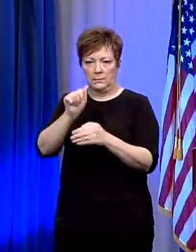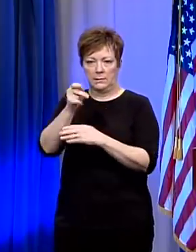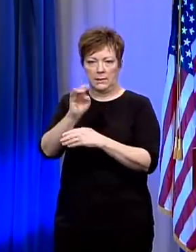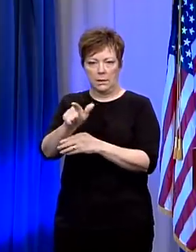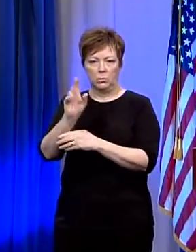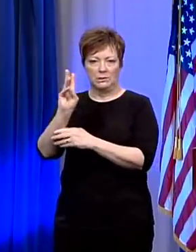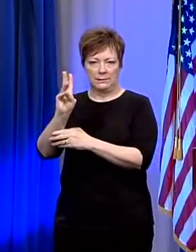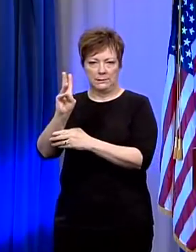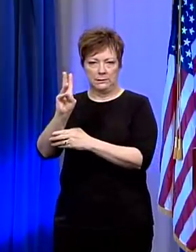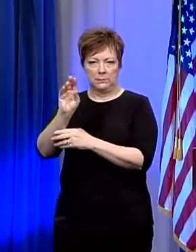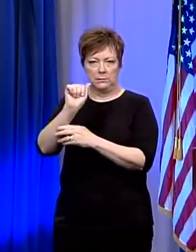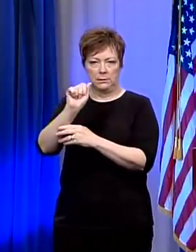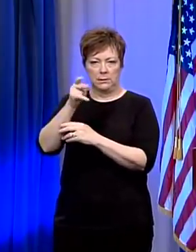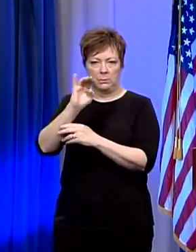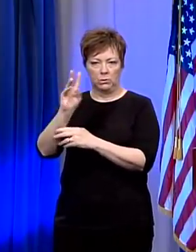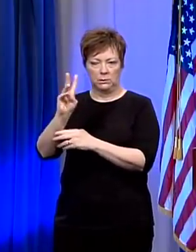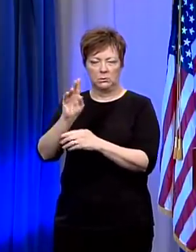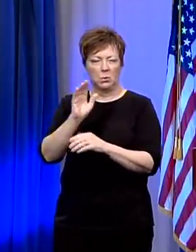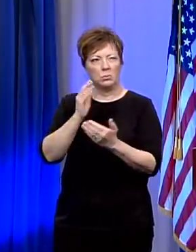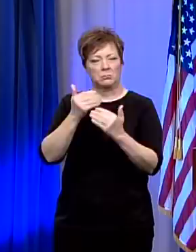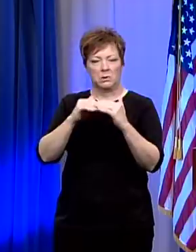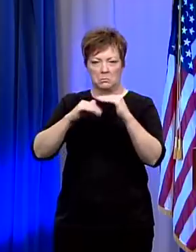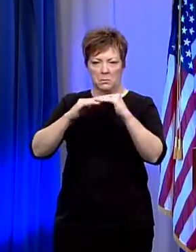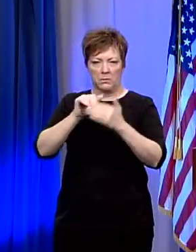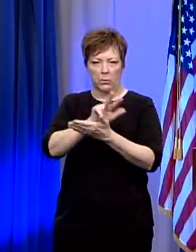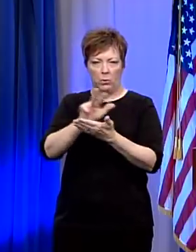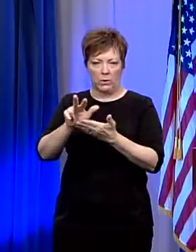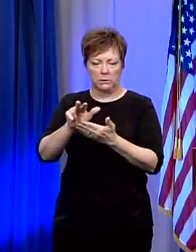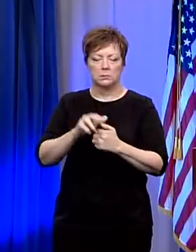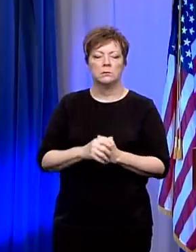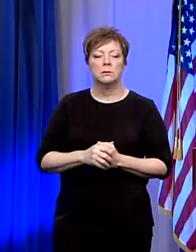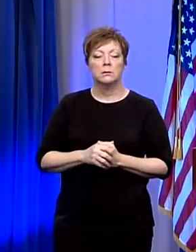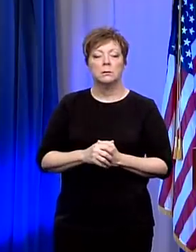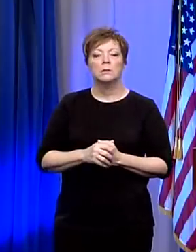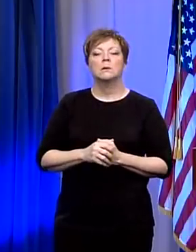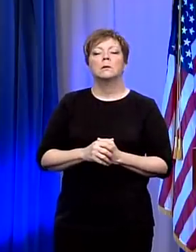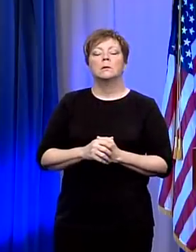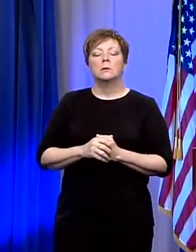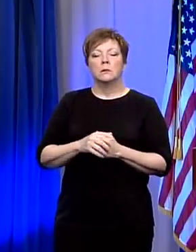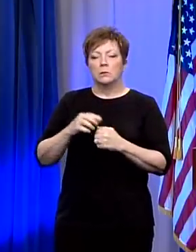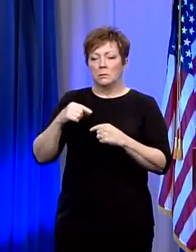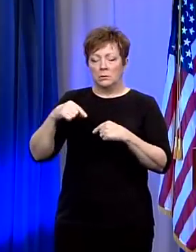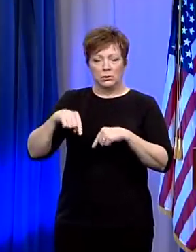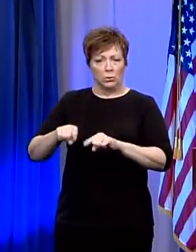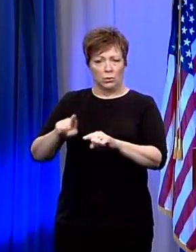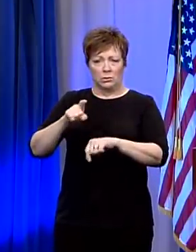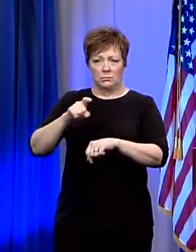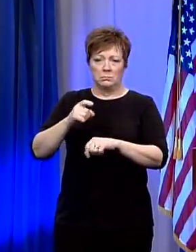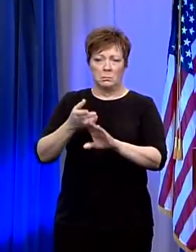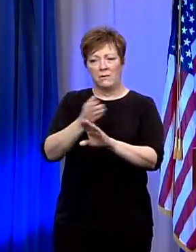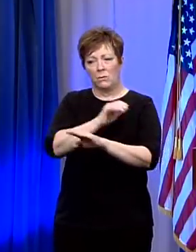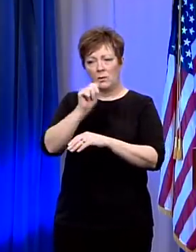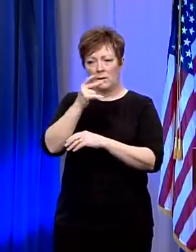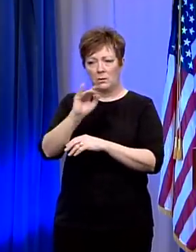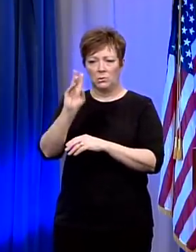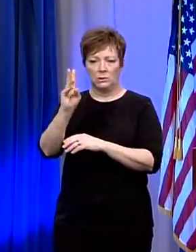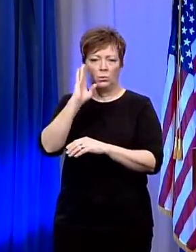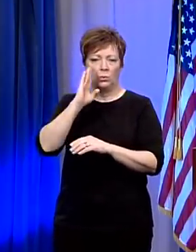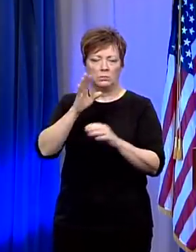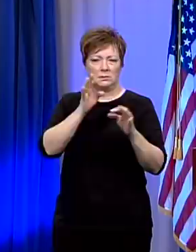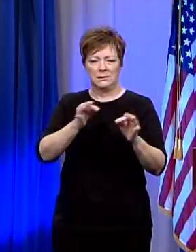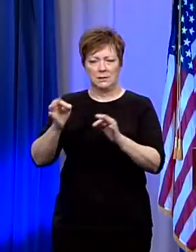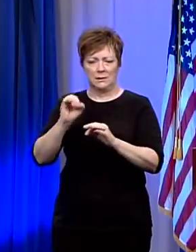so a little less than 3 weeks from now. We will make decisions in the interim whether that needs to be extended or whether we